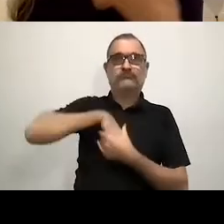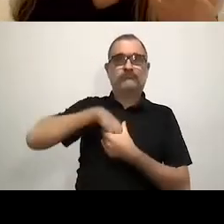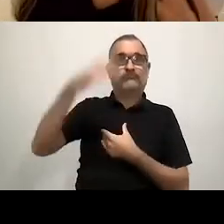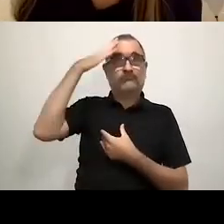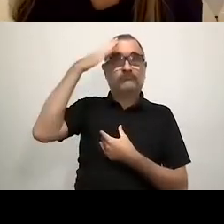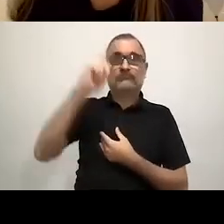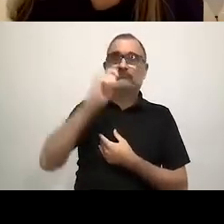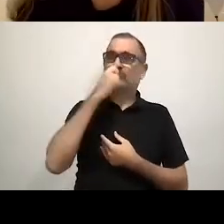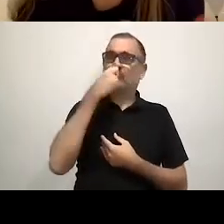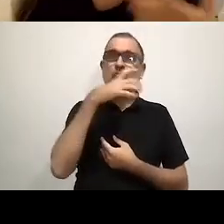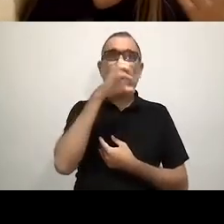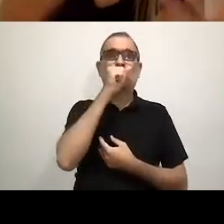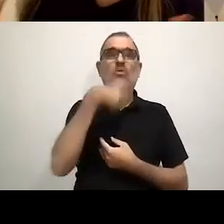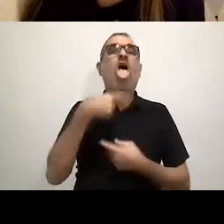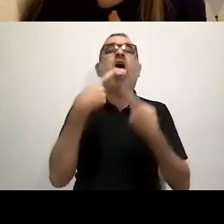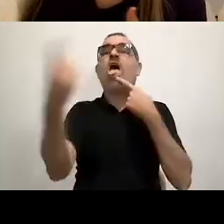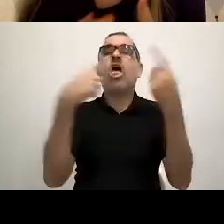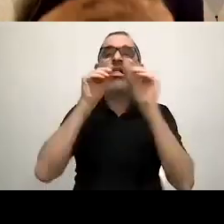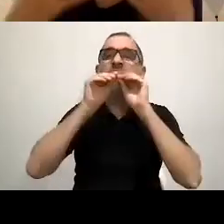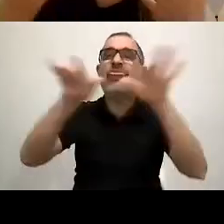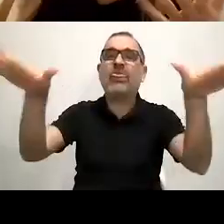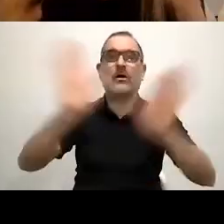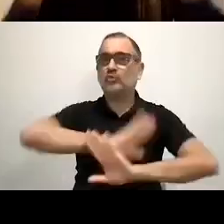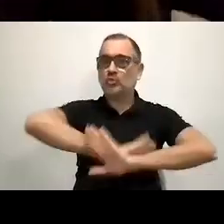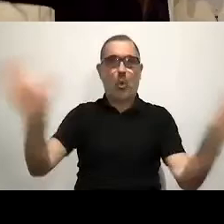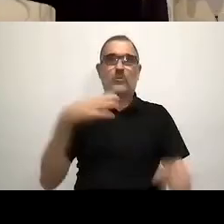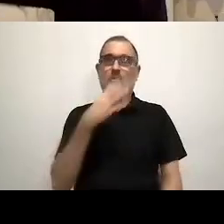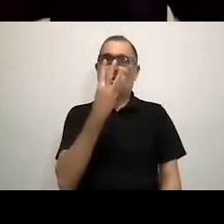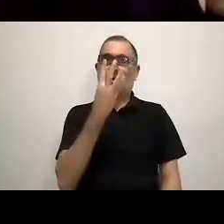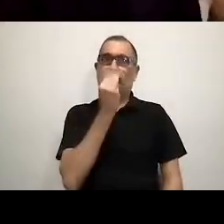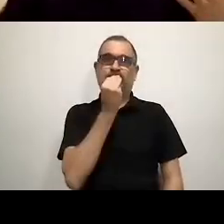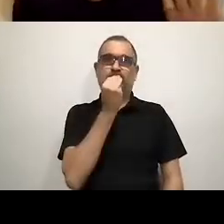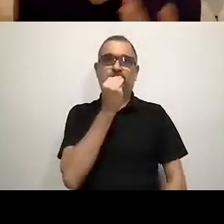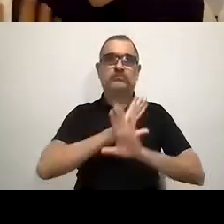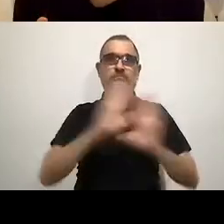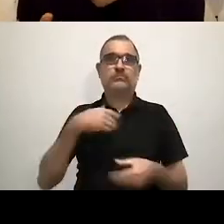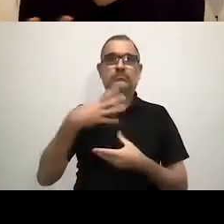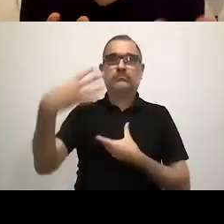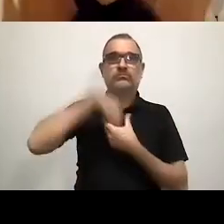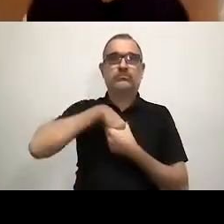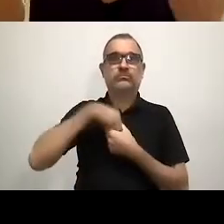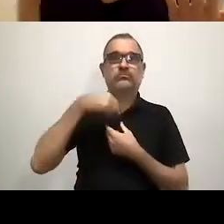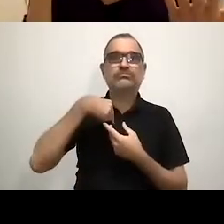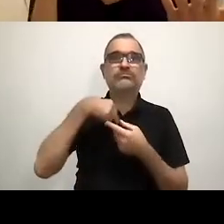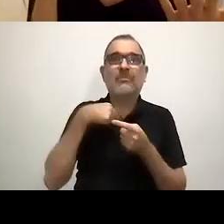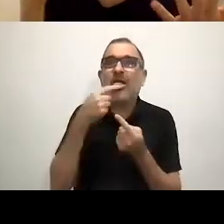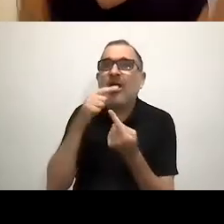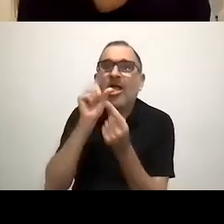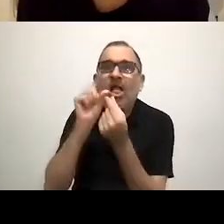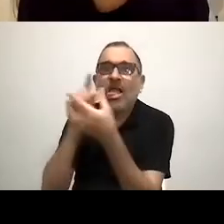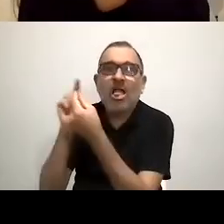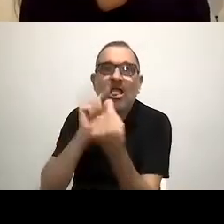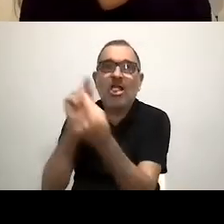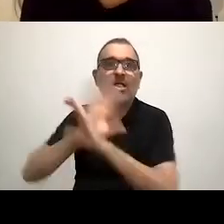not posting assignments on social media, keeping the deaf consumers and the information about